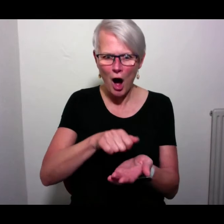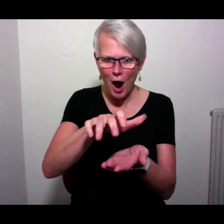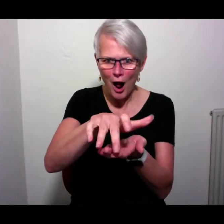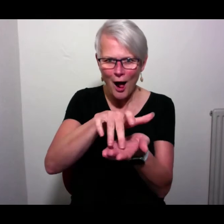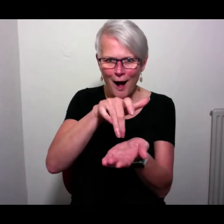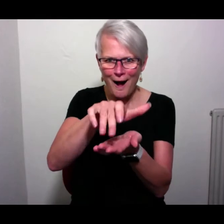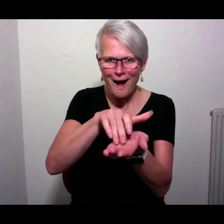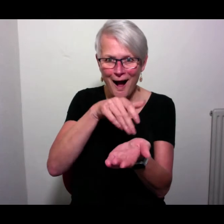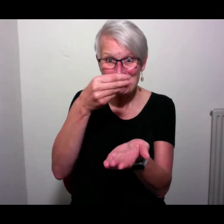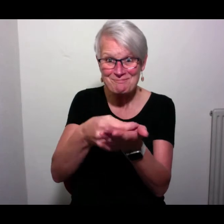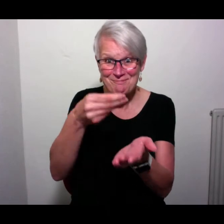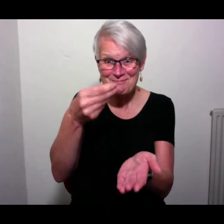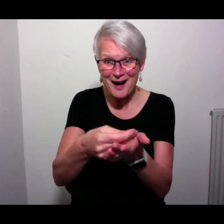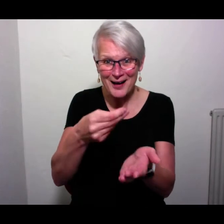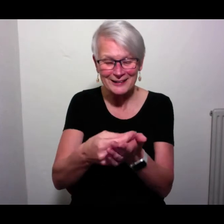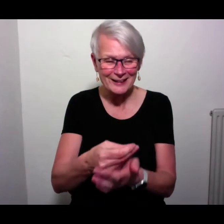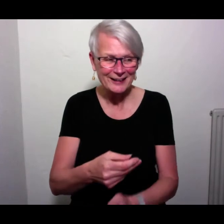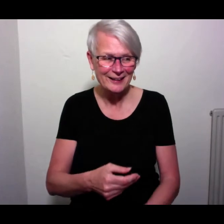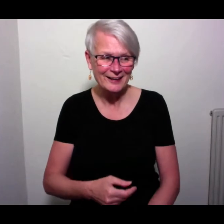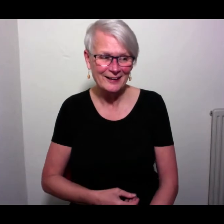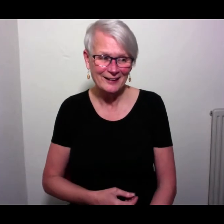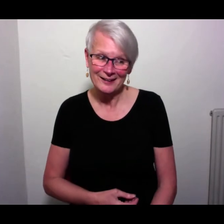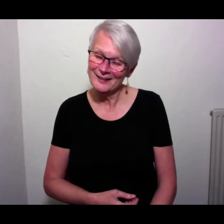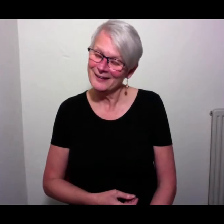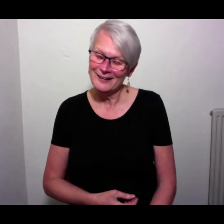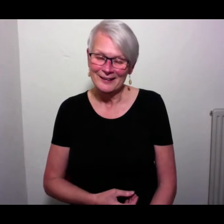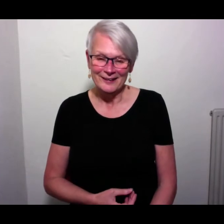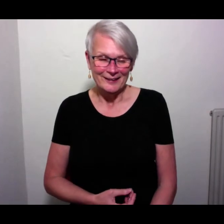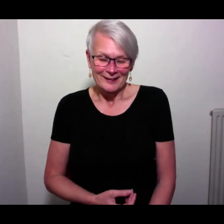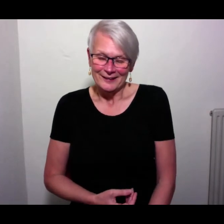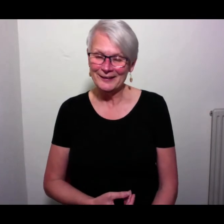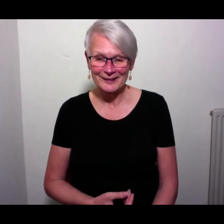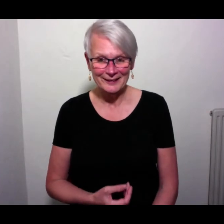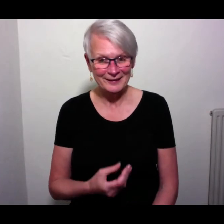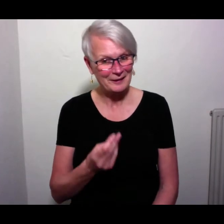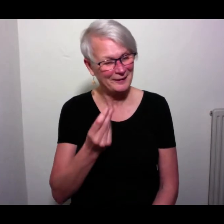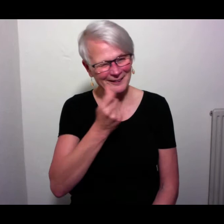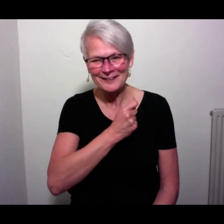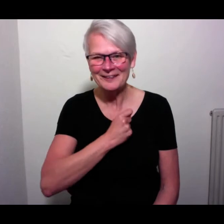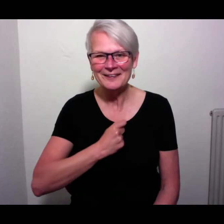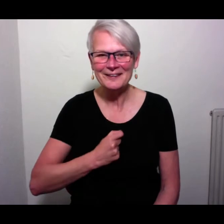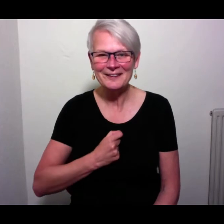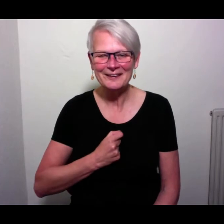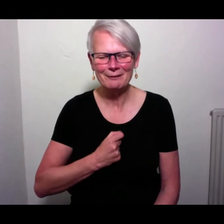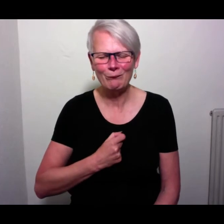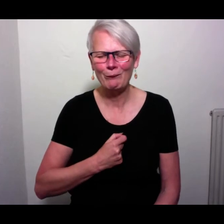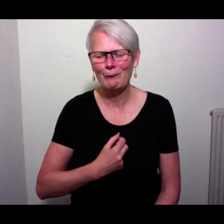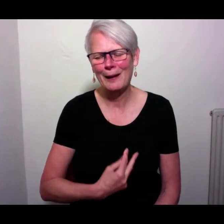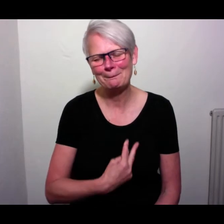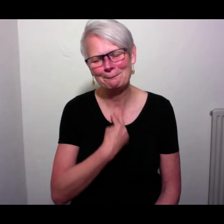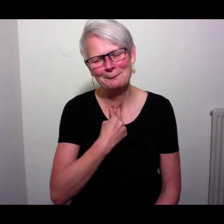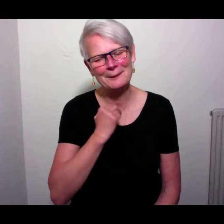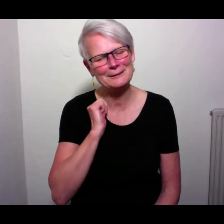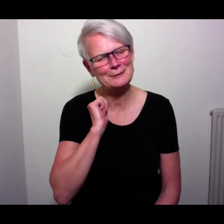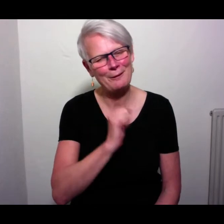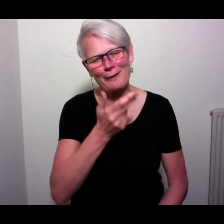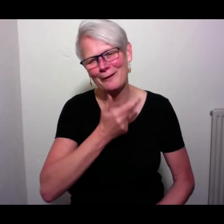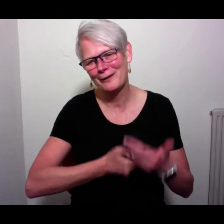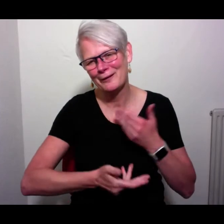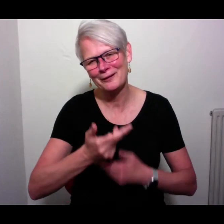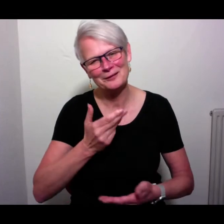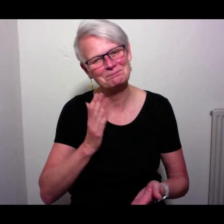beautiful body, and pound signs were rolling around in her funny little head. Ka-ching,